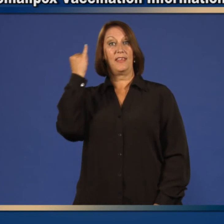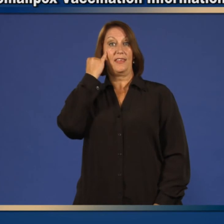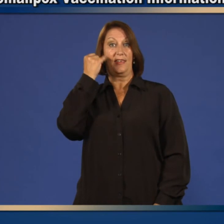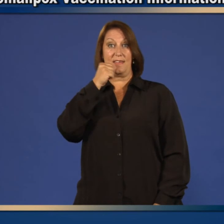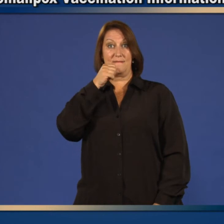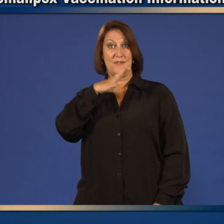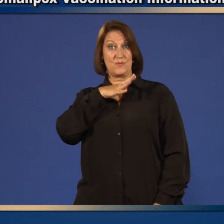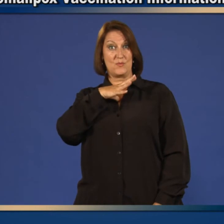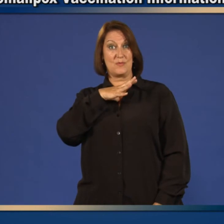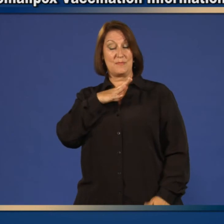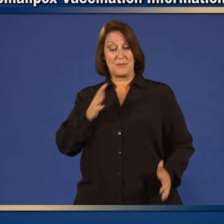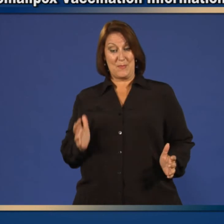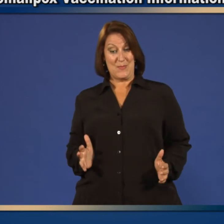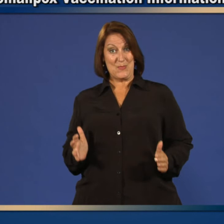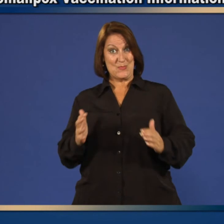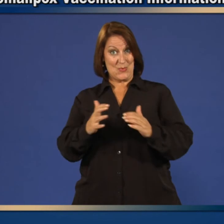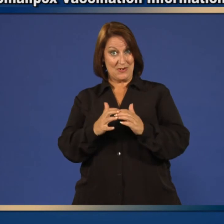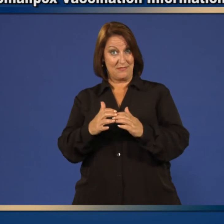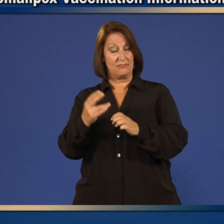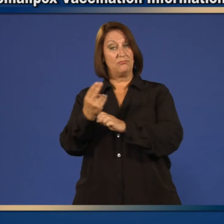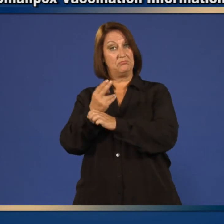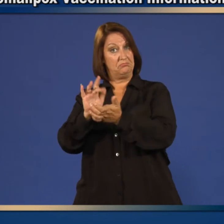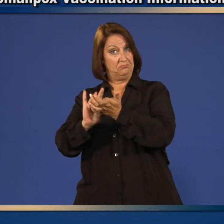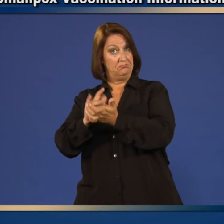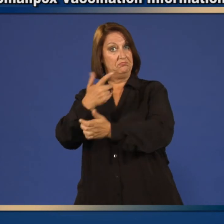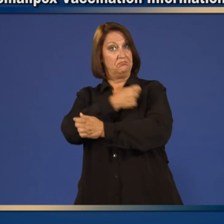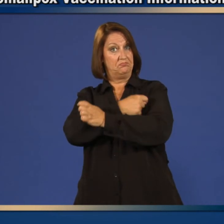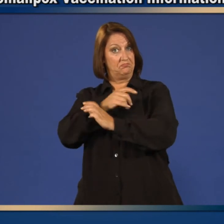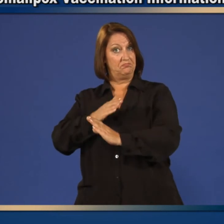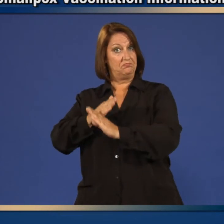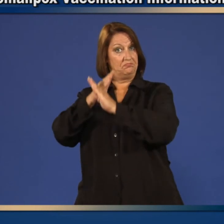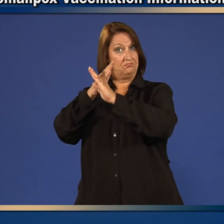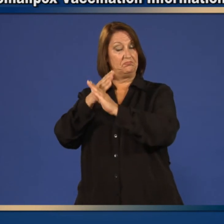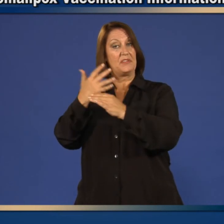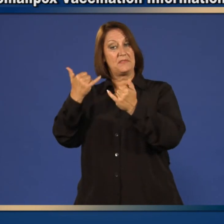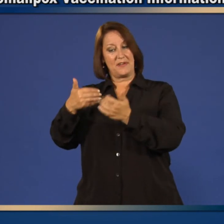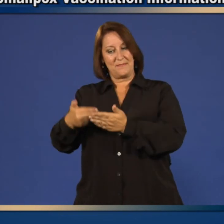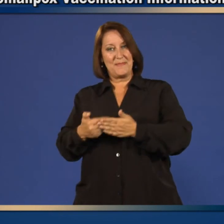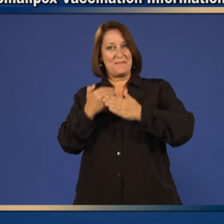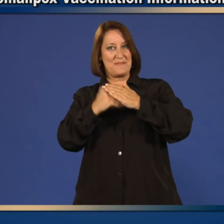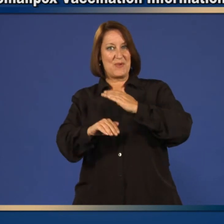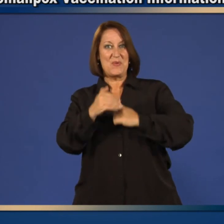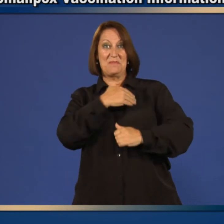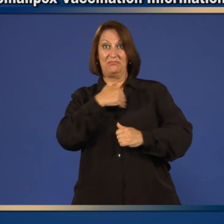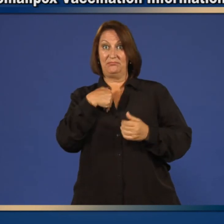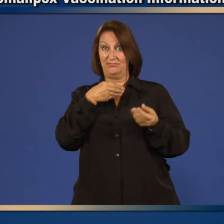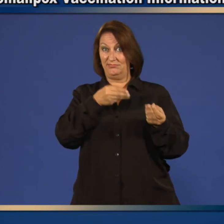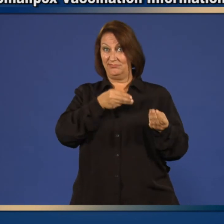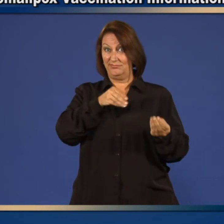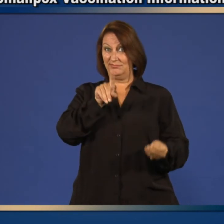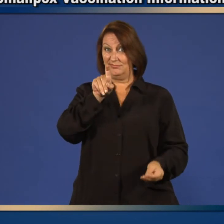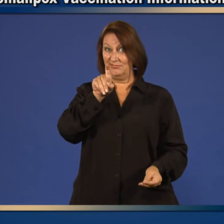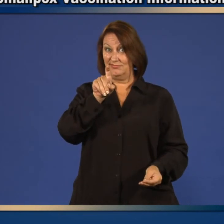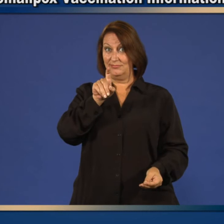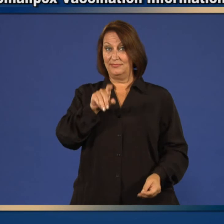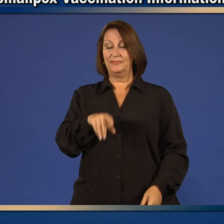Is it safe for women who received smallpox vaccine during pregnancy to breastfeed their